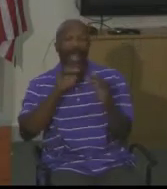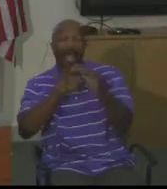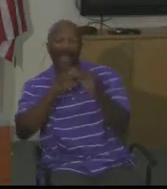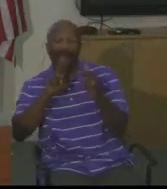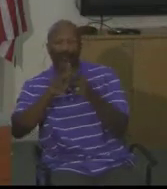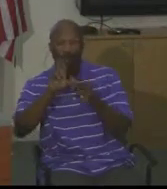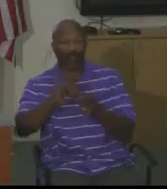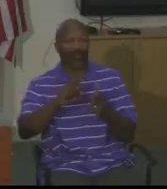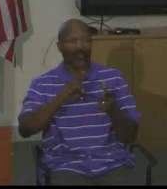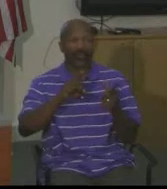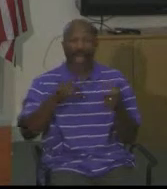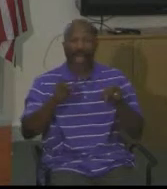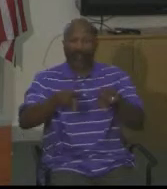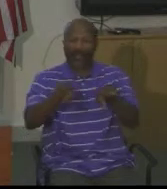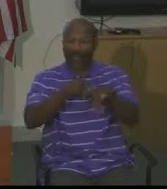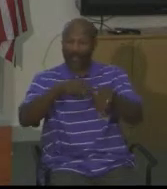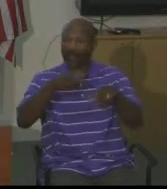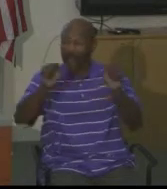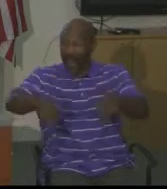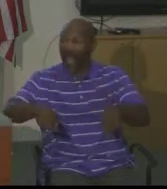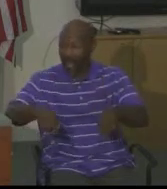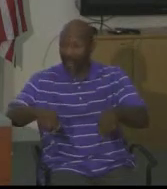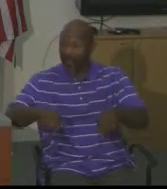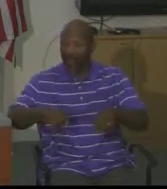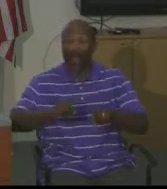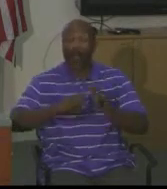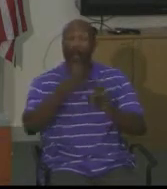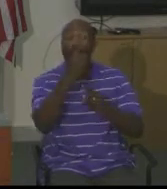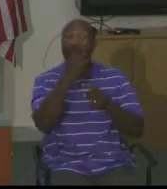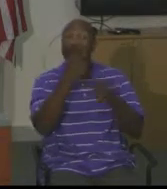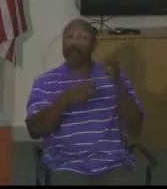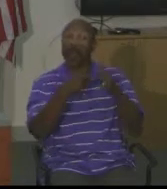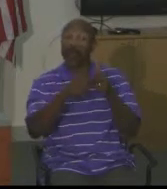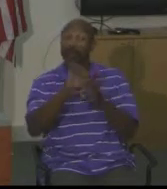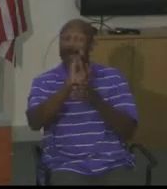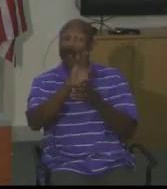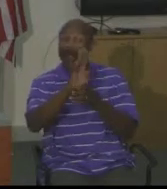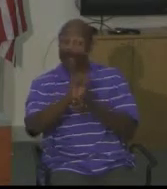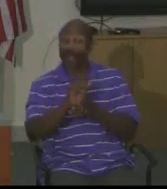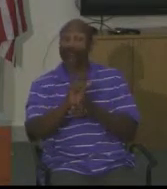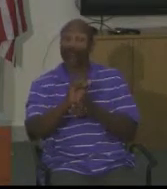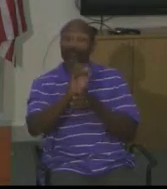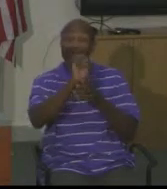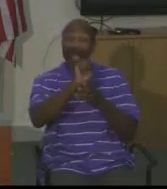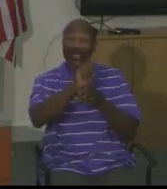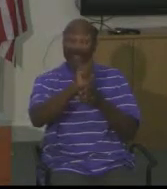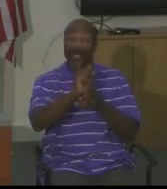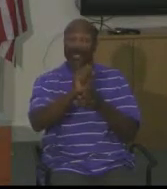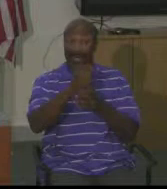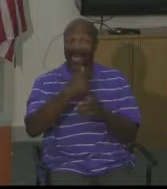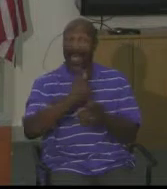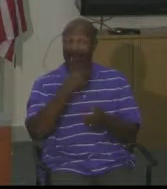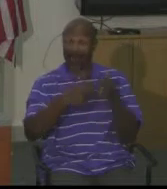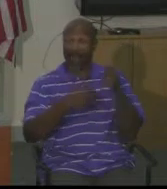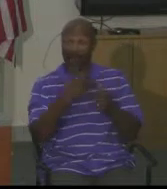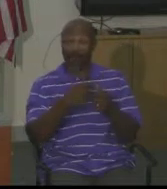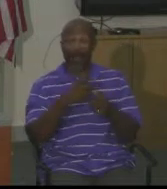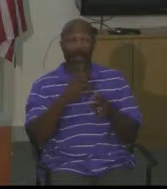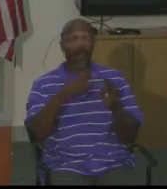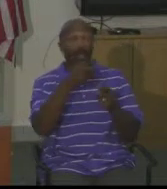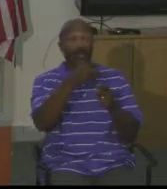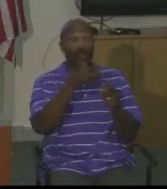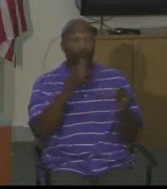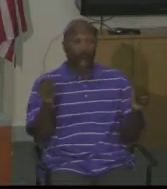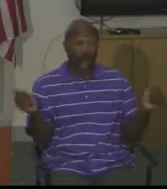occur at the same time. One of the problems that the IBM PC and AT had was that when people